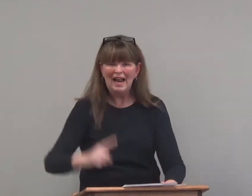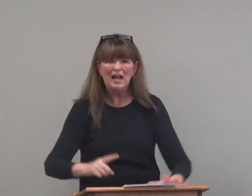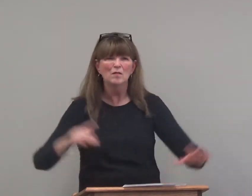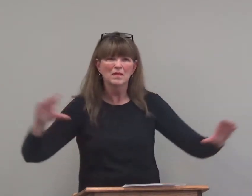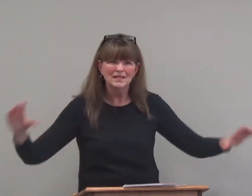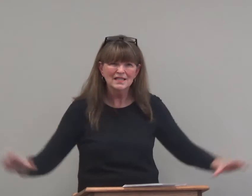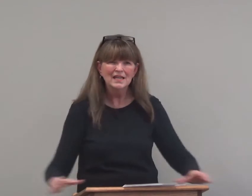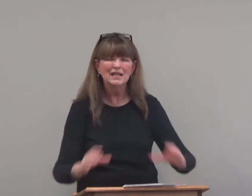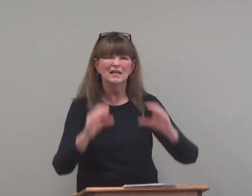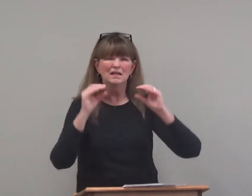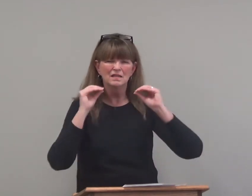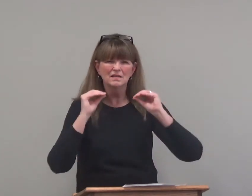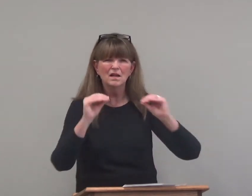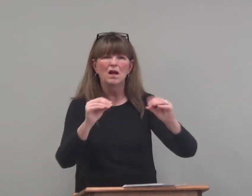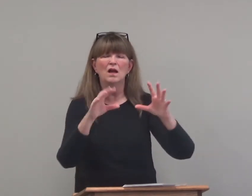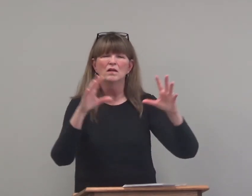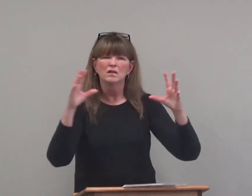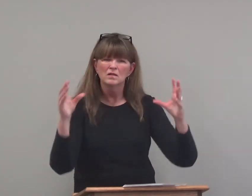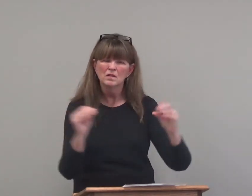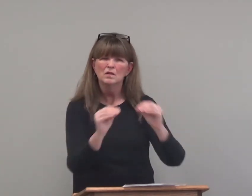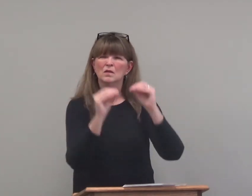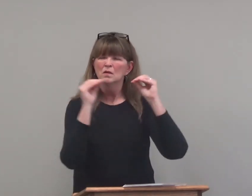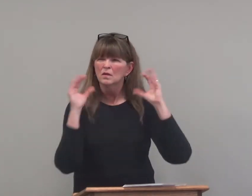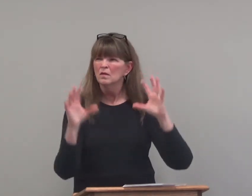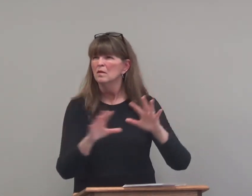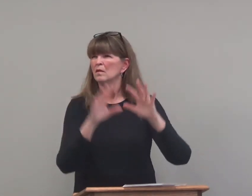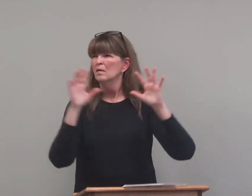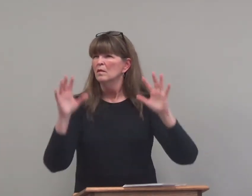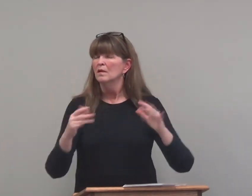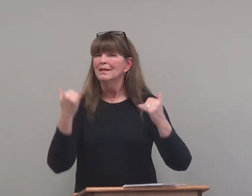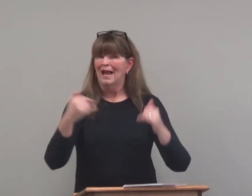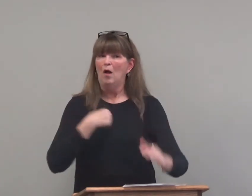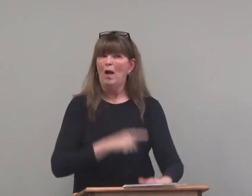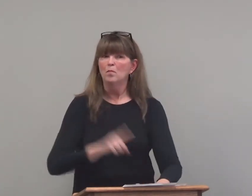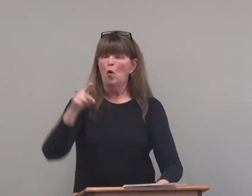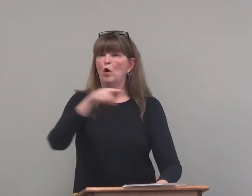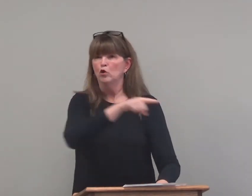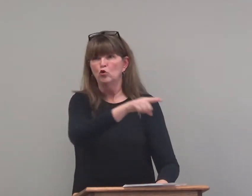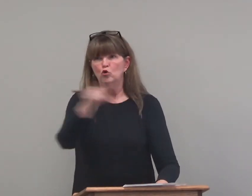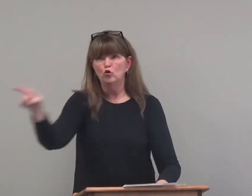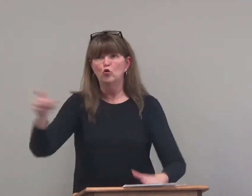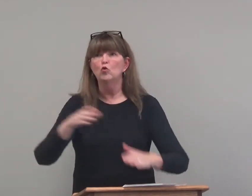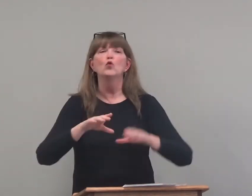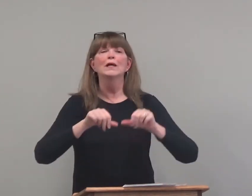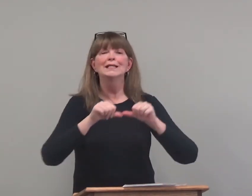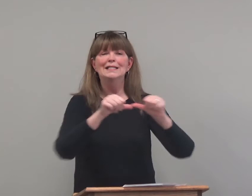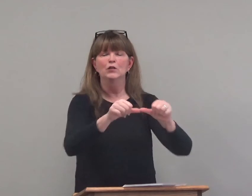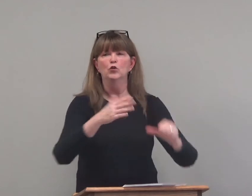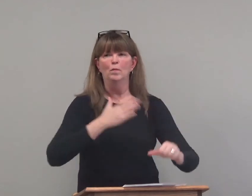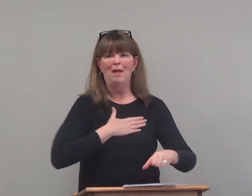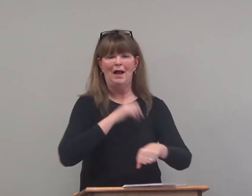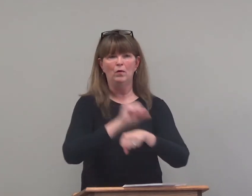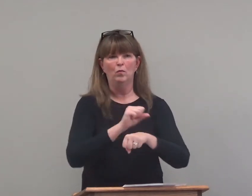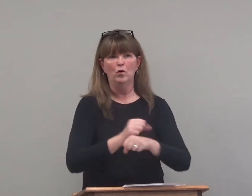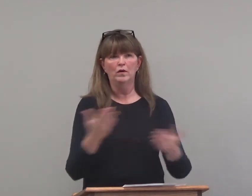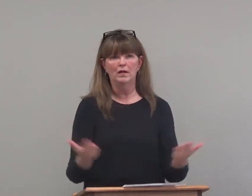again. No. Jesus came and taught and moved and said, now what I have